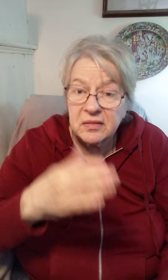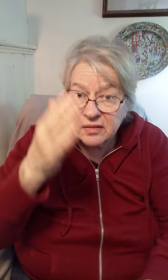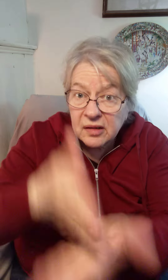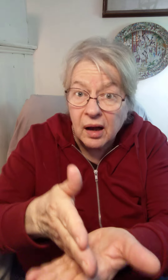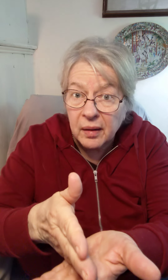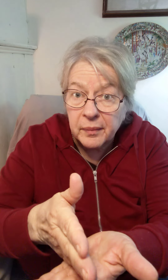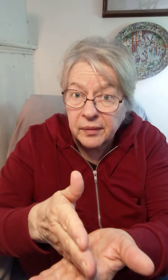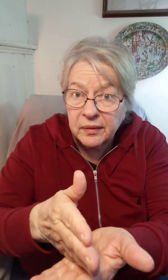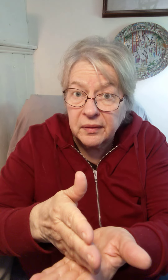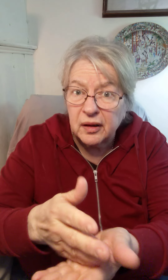Stop.